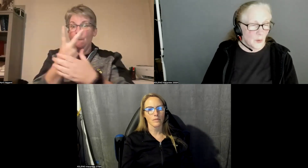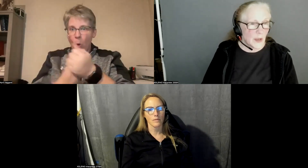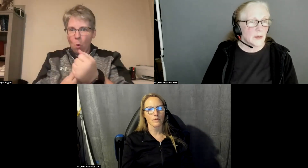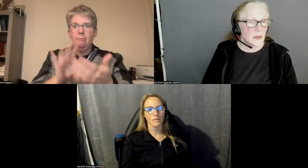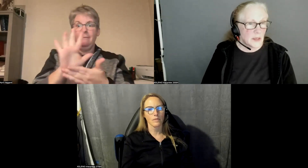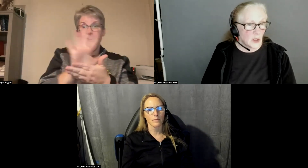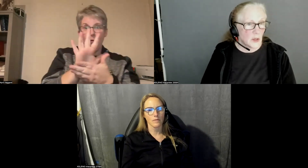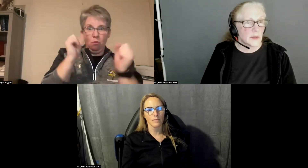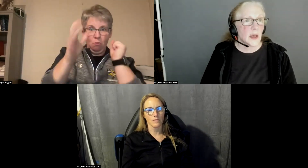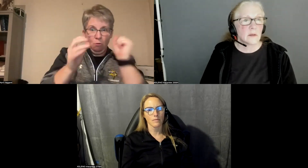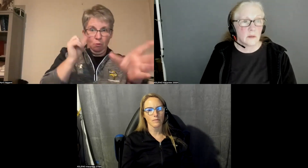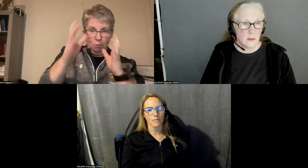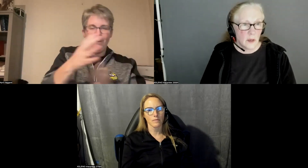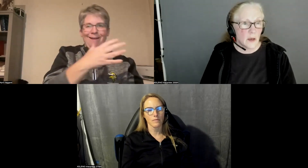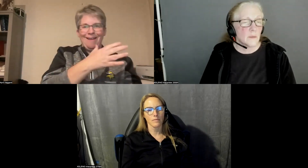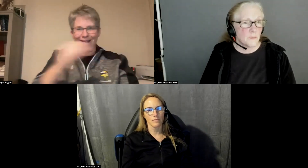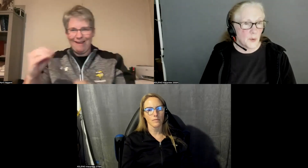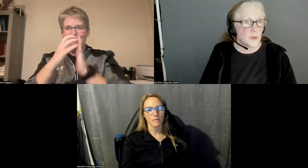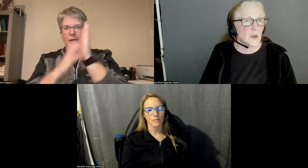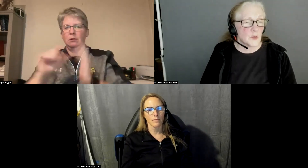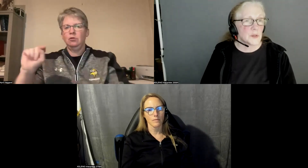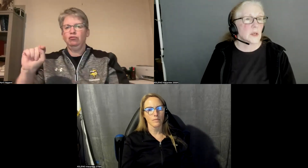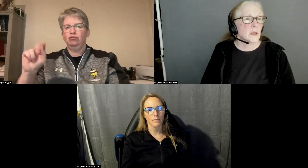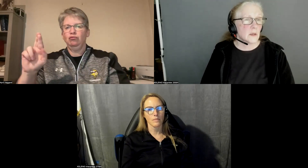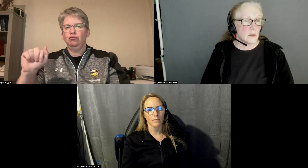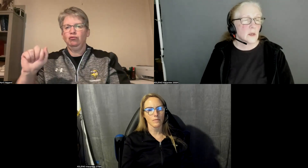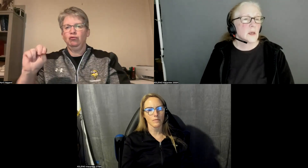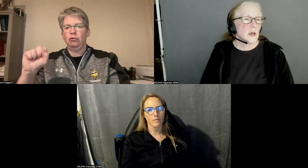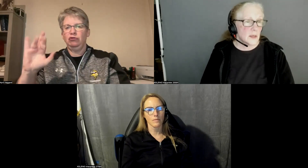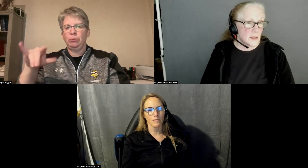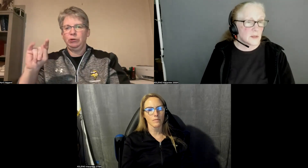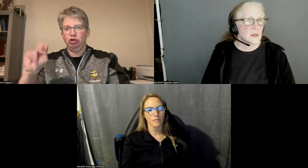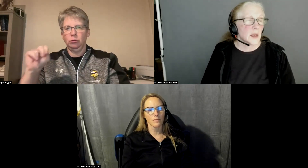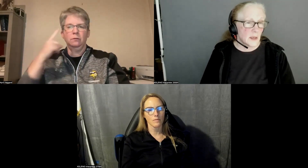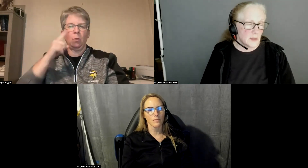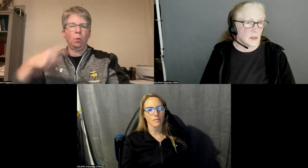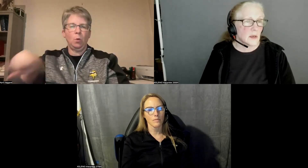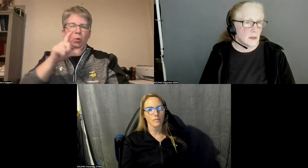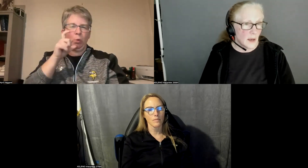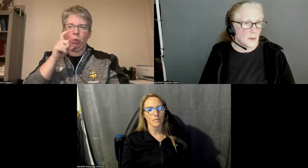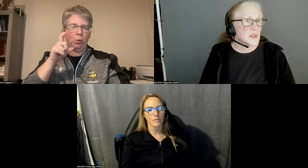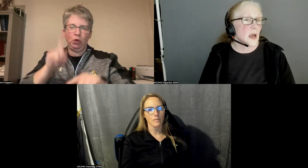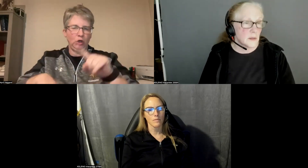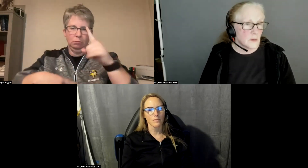So you can go ahead and take a look at that. Both of those in text and